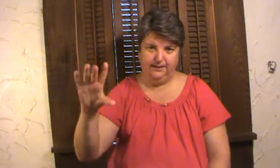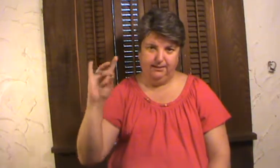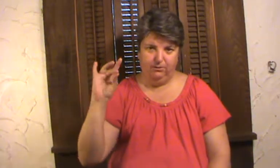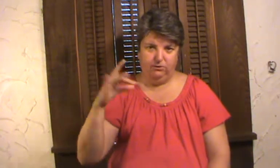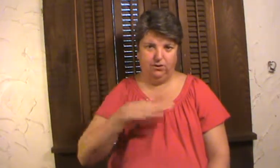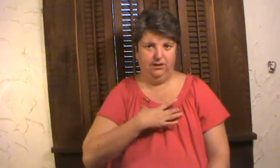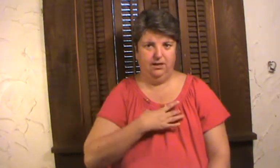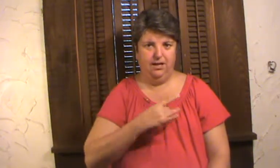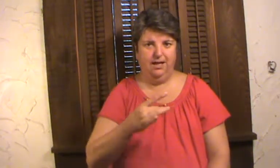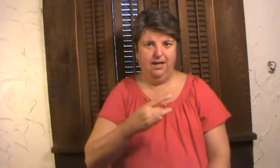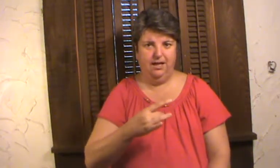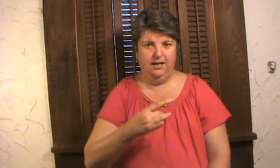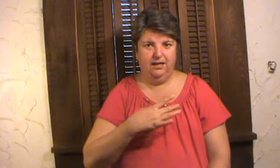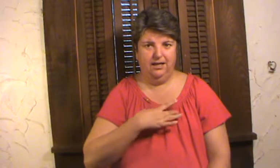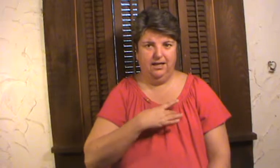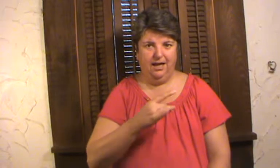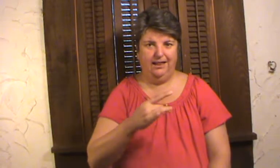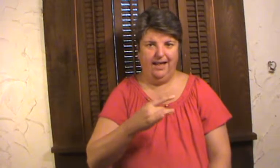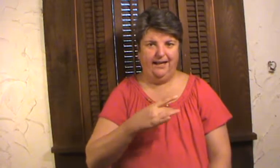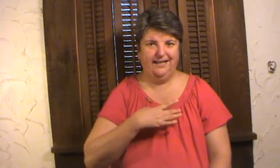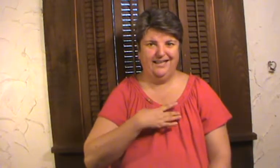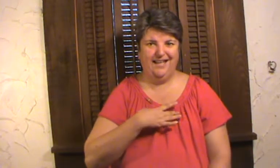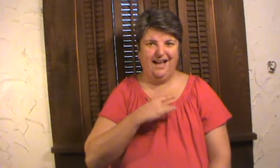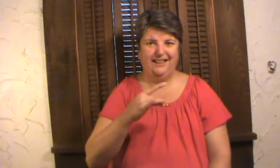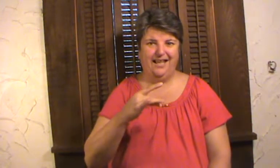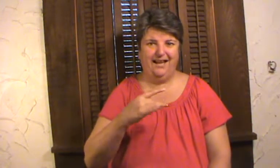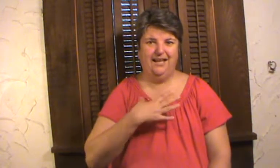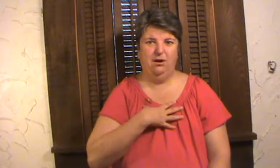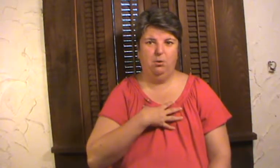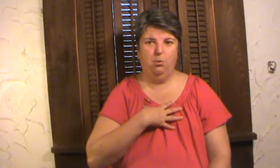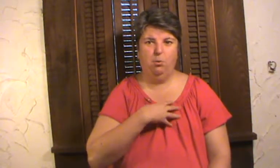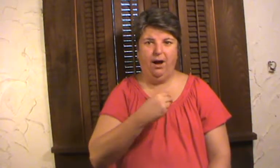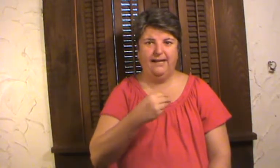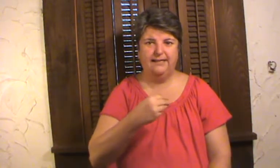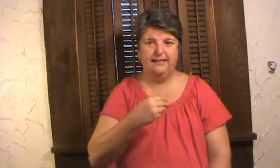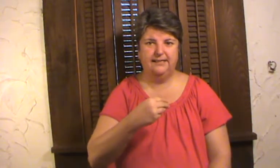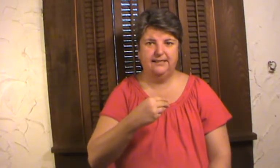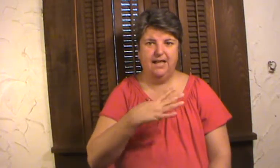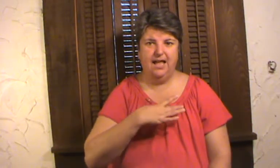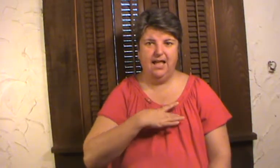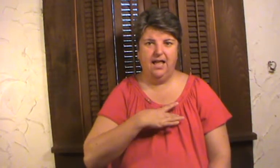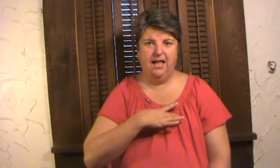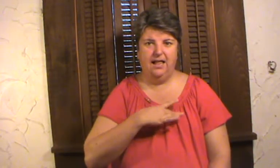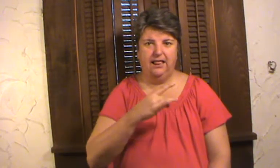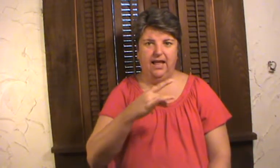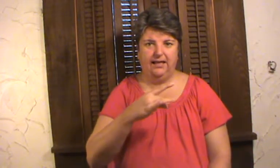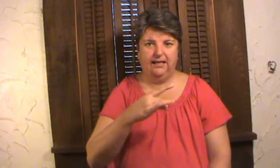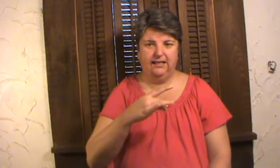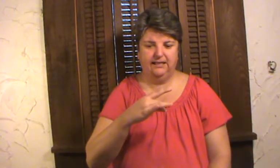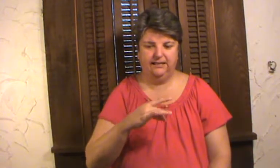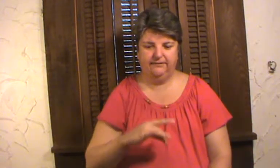the motion. I like, I like. White, like.